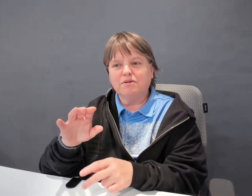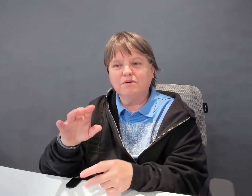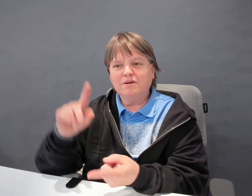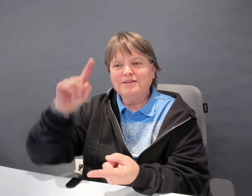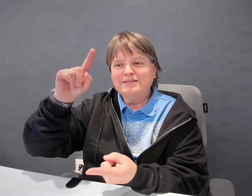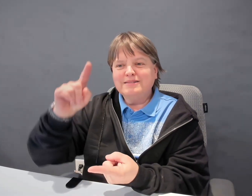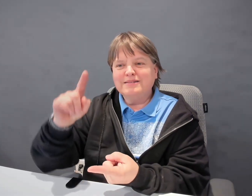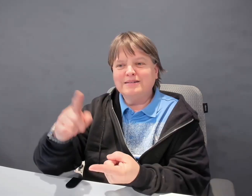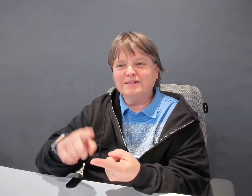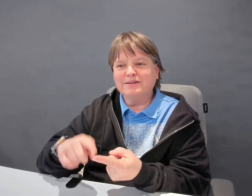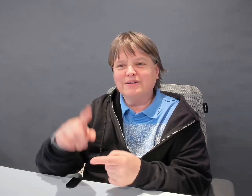1 second for the interpreter.